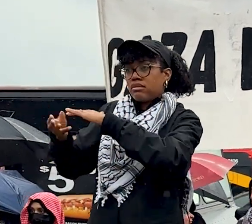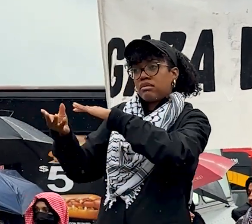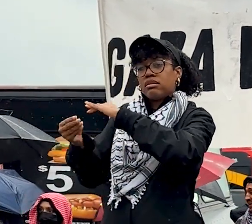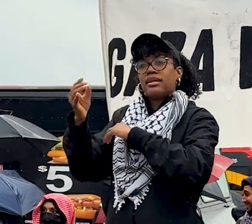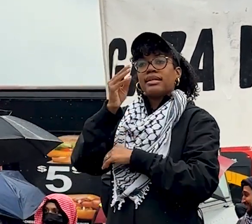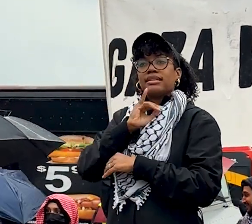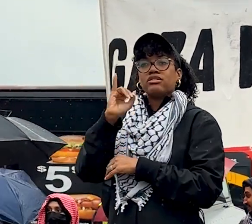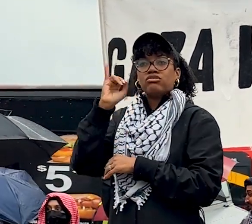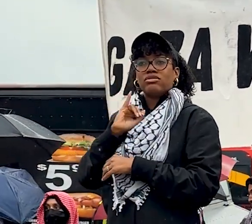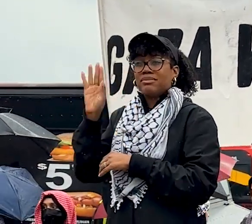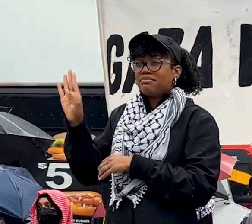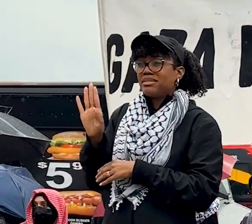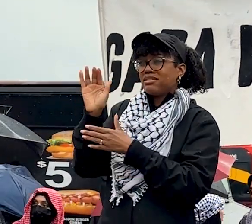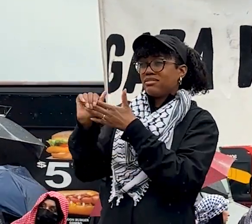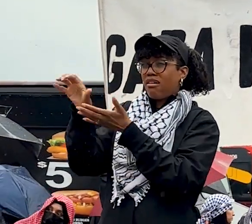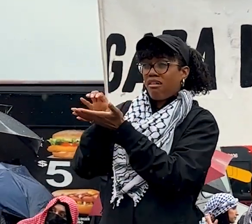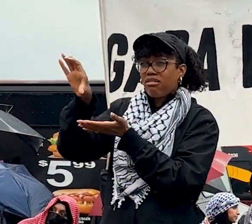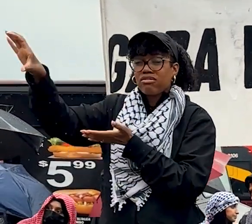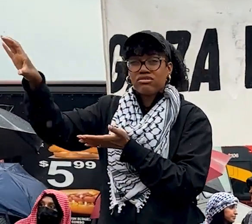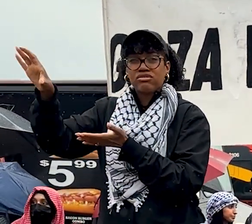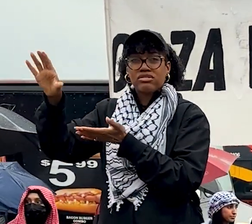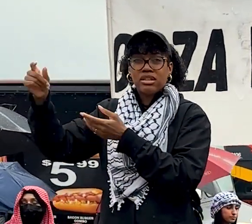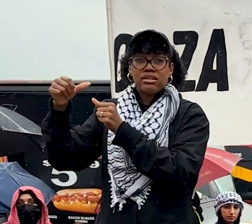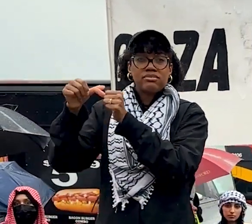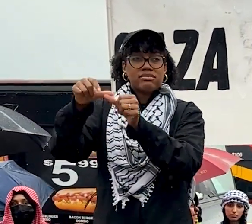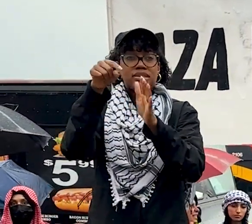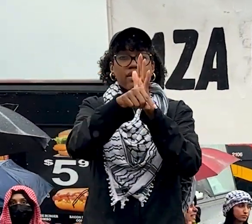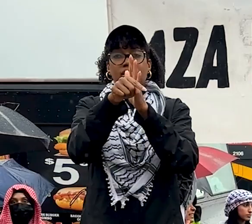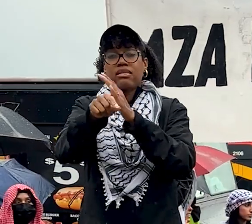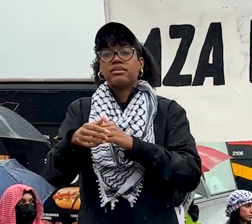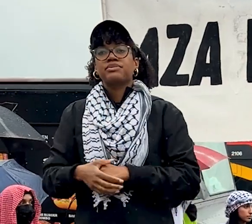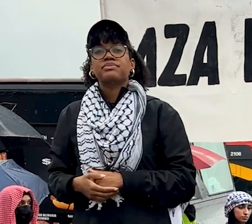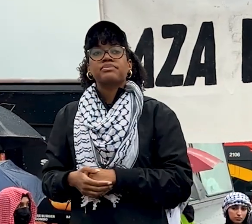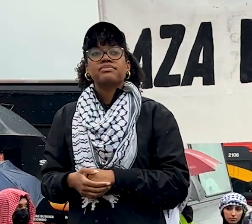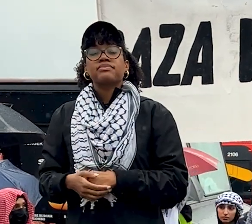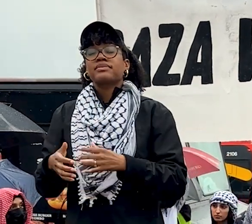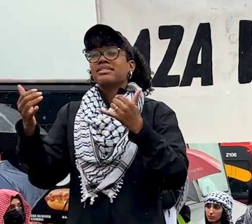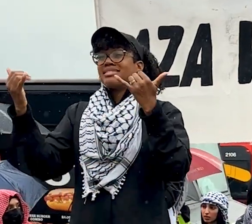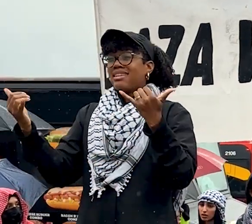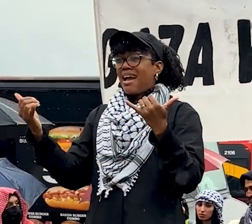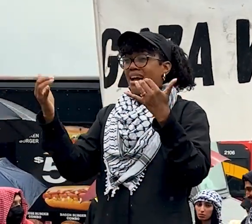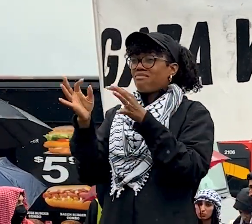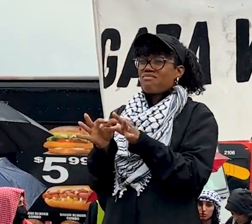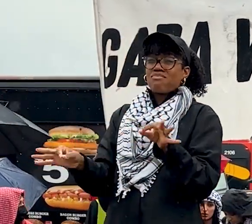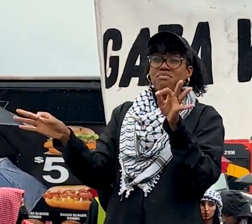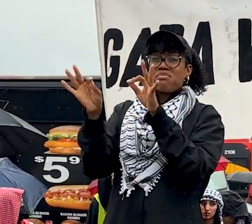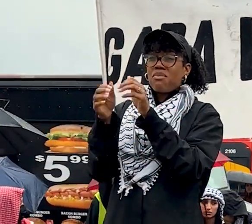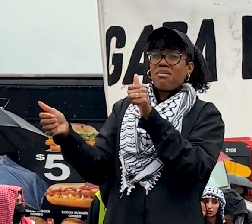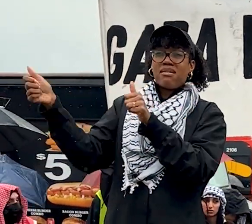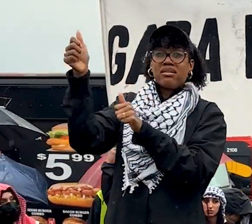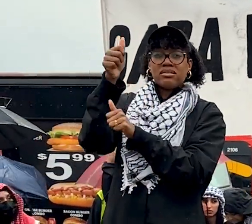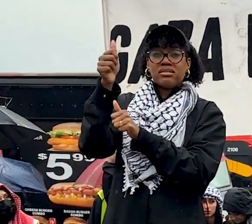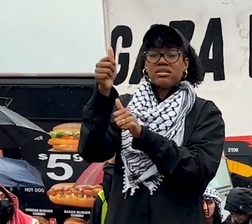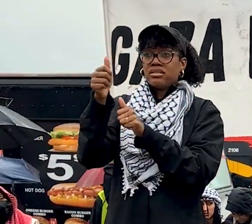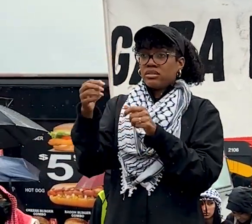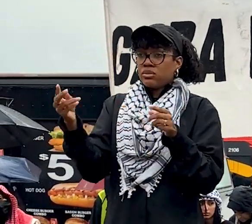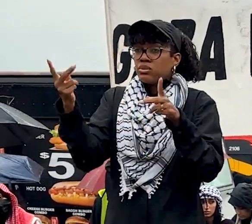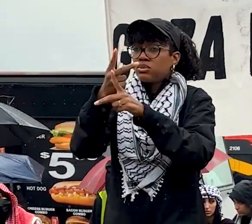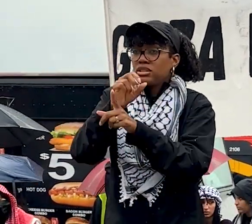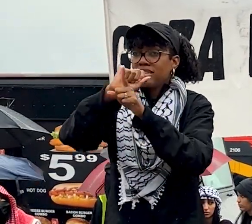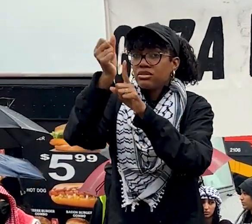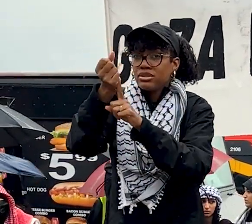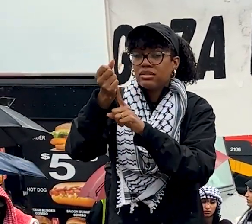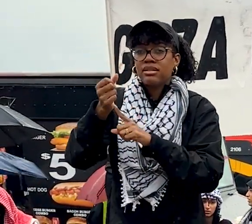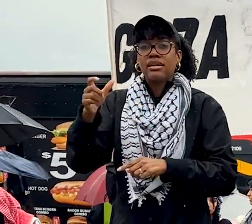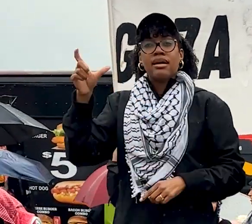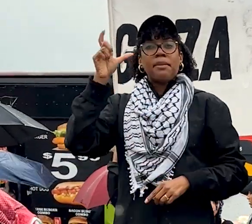more of billions of dollars. And now, above all, to add an insult to an injury, Biden thinks that